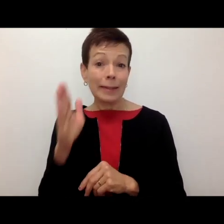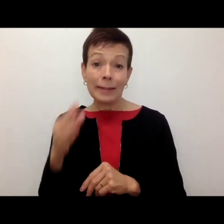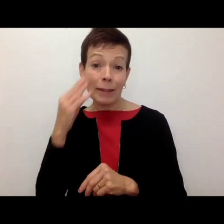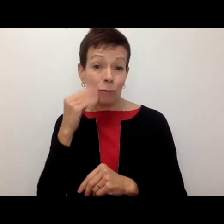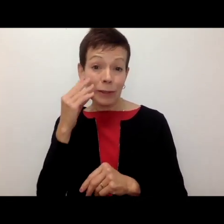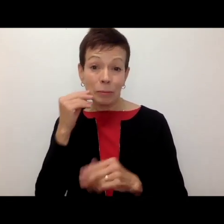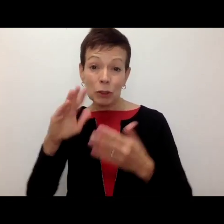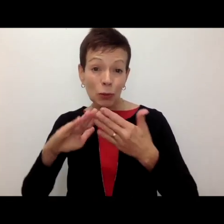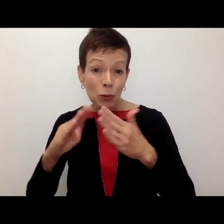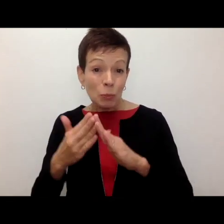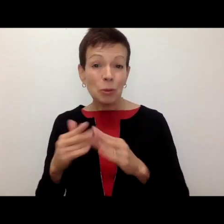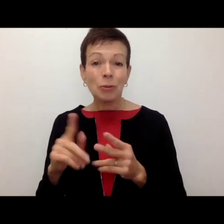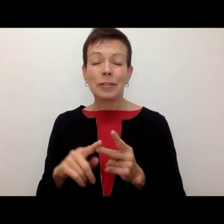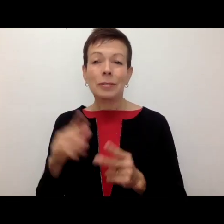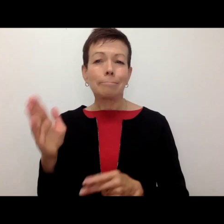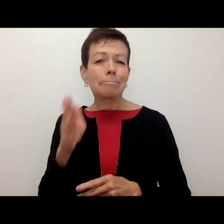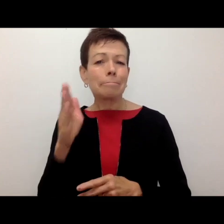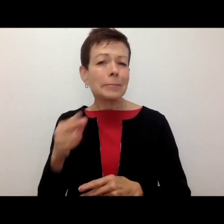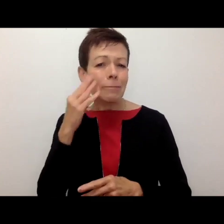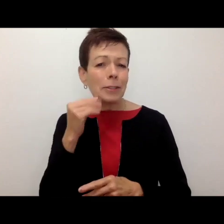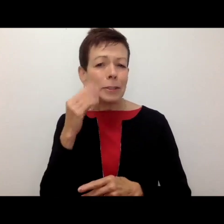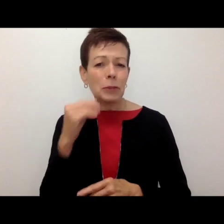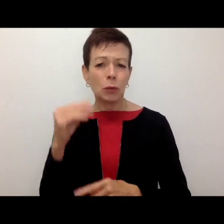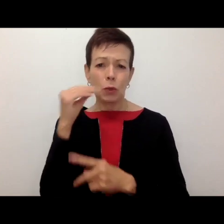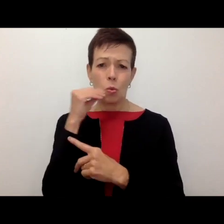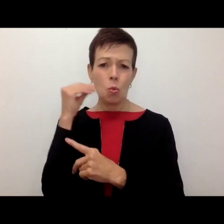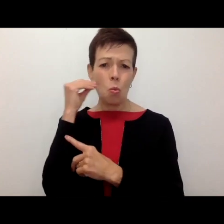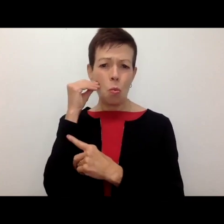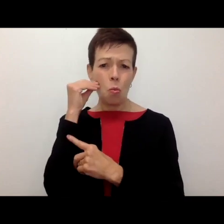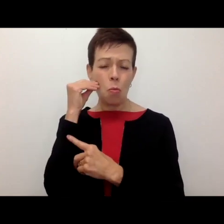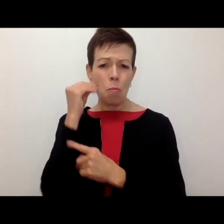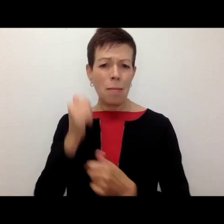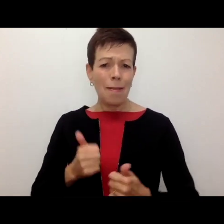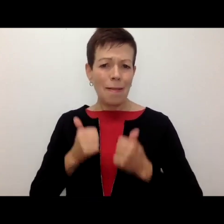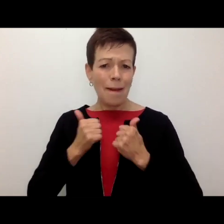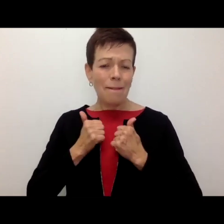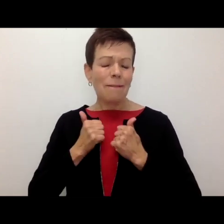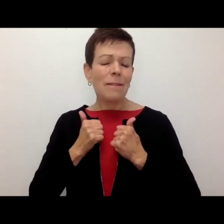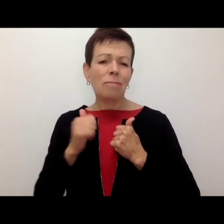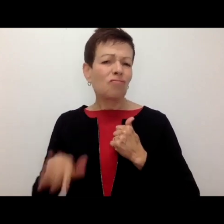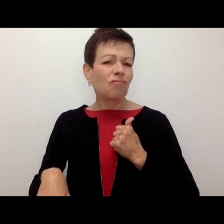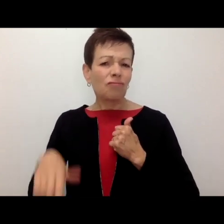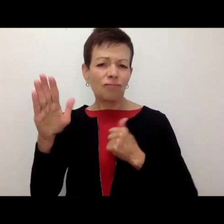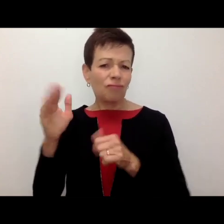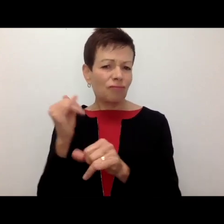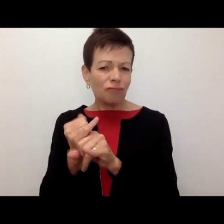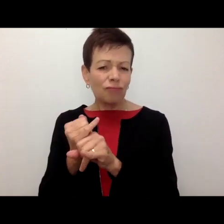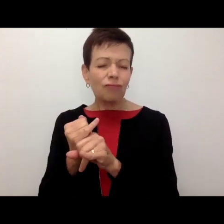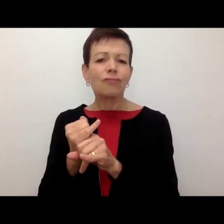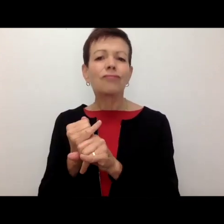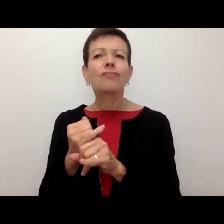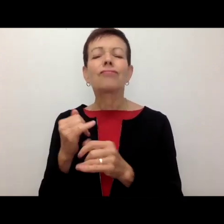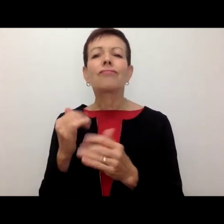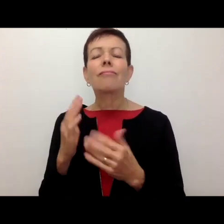had never experienced living in the community, had never experienced home life. They had been raised in institutional